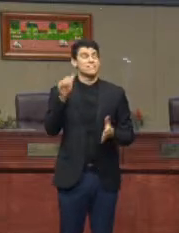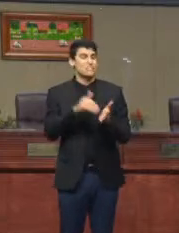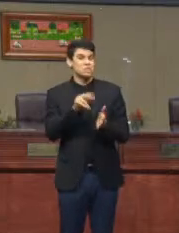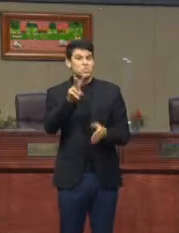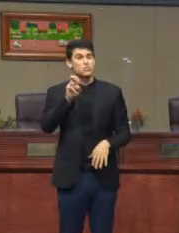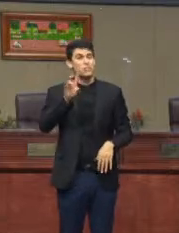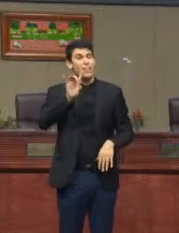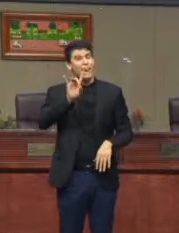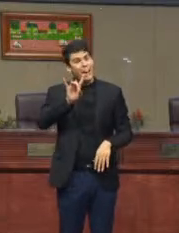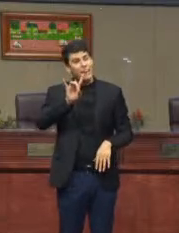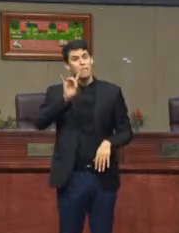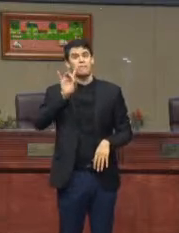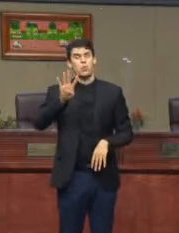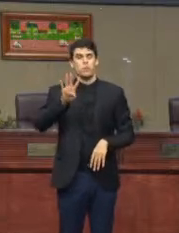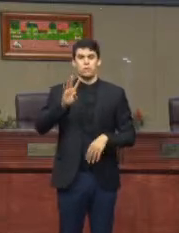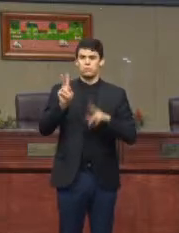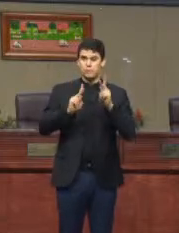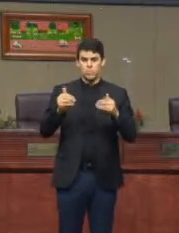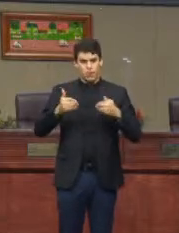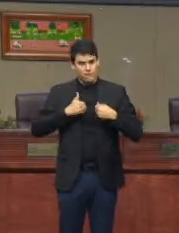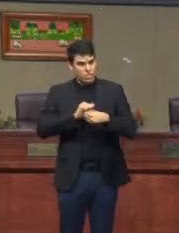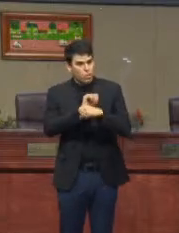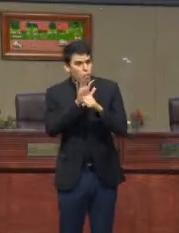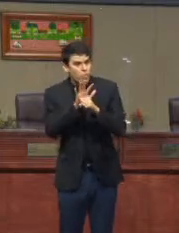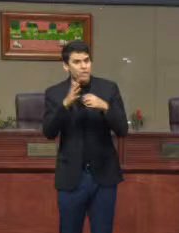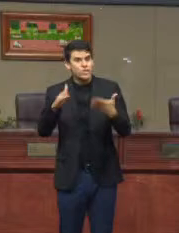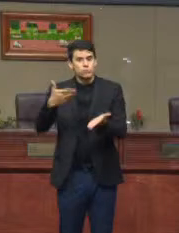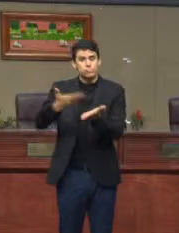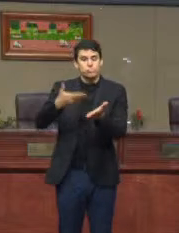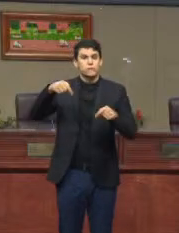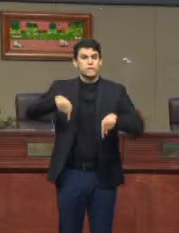119,224 COVID-19 cases reported in Orange County.